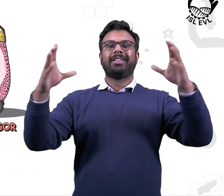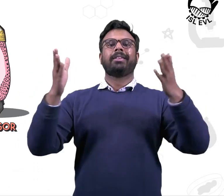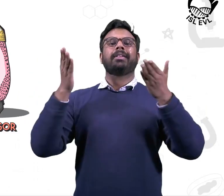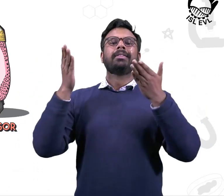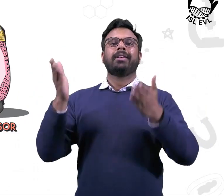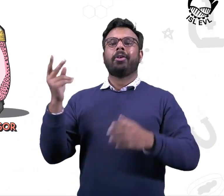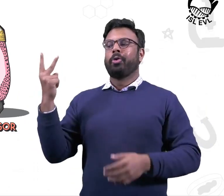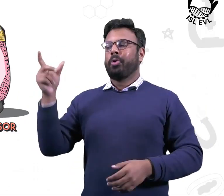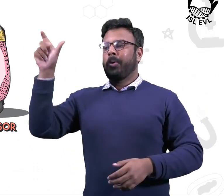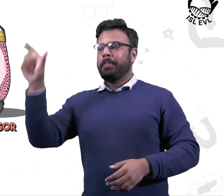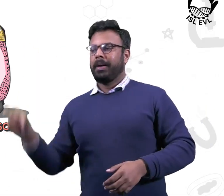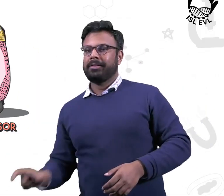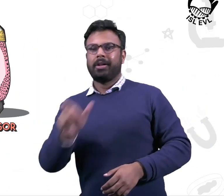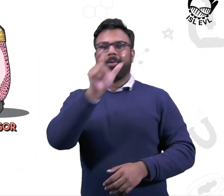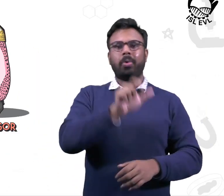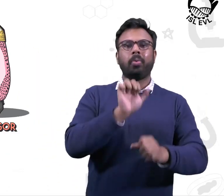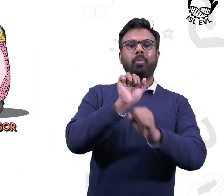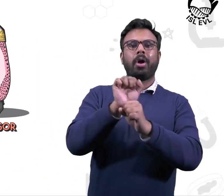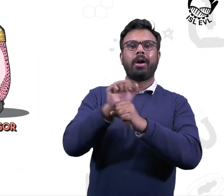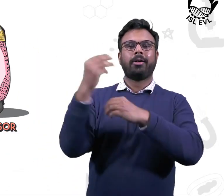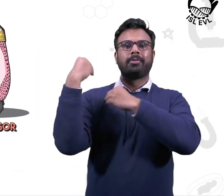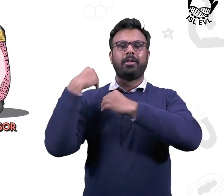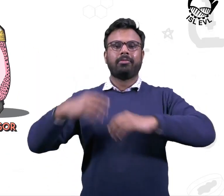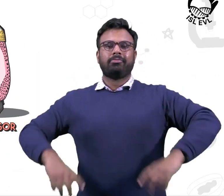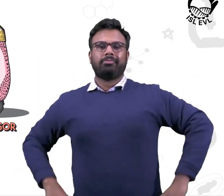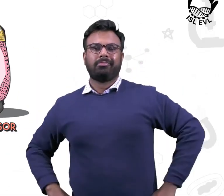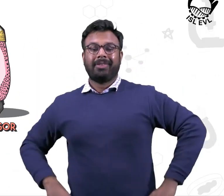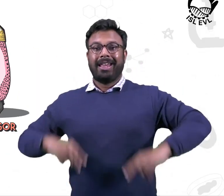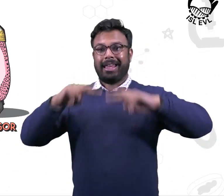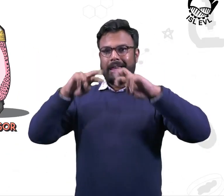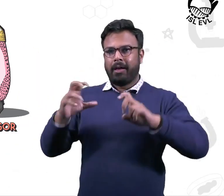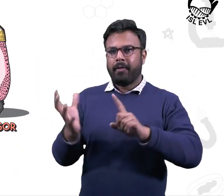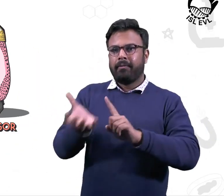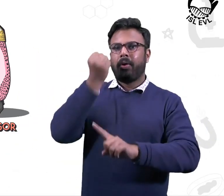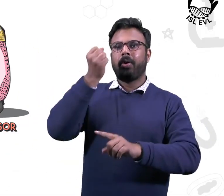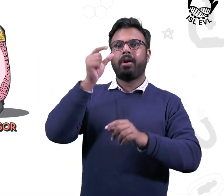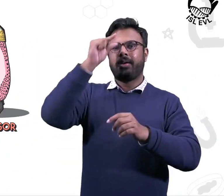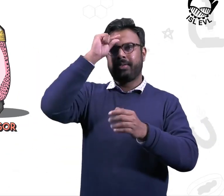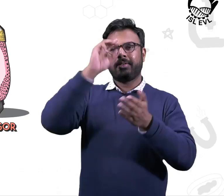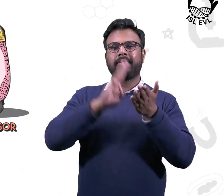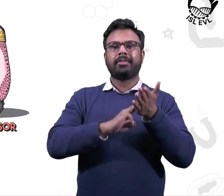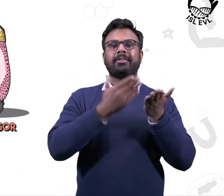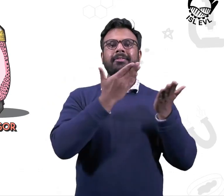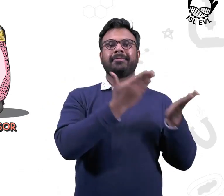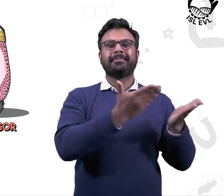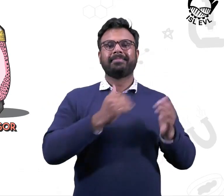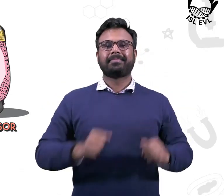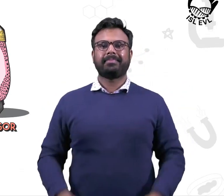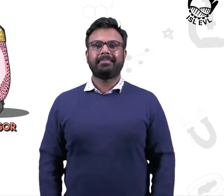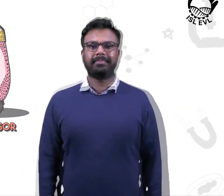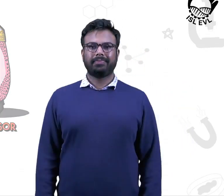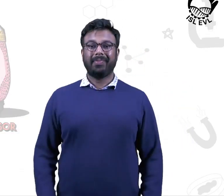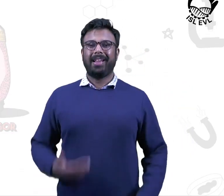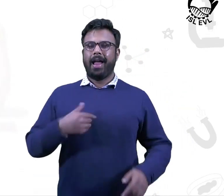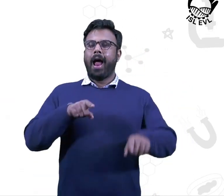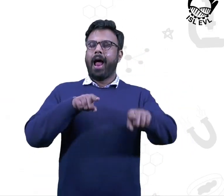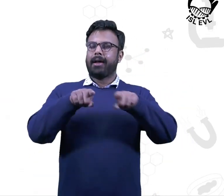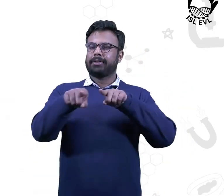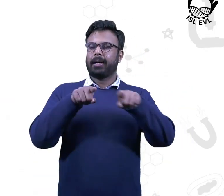dependent on these two enzymes. Dr. Manjula is credited with the identification of this process and